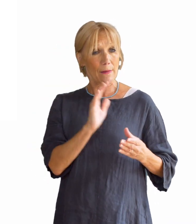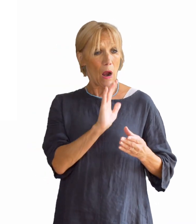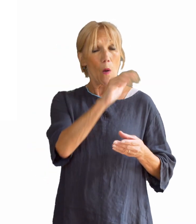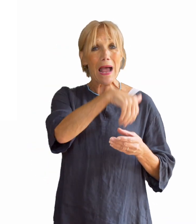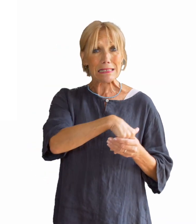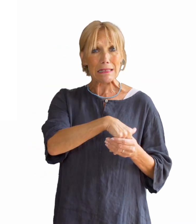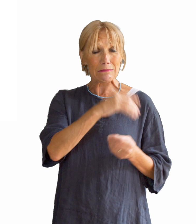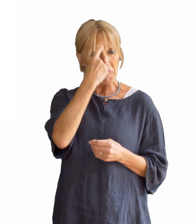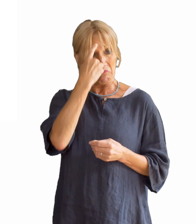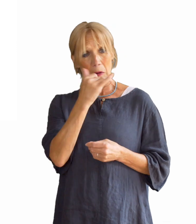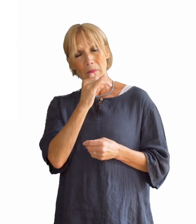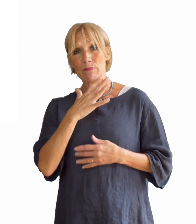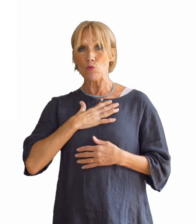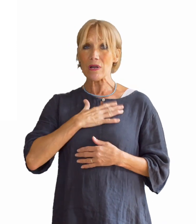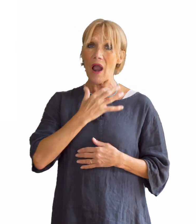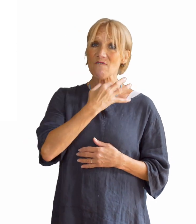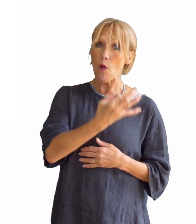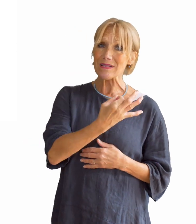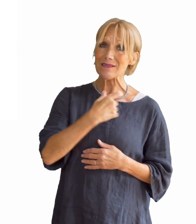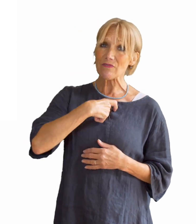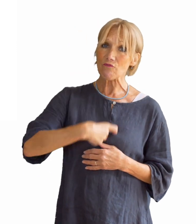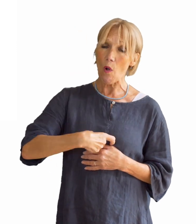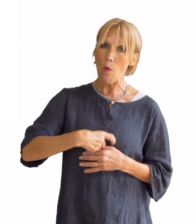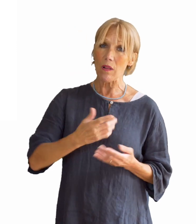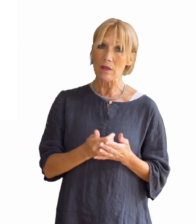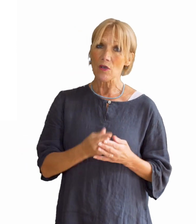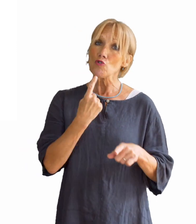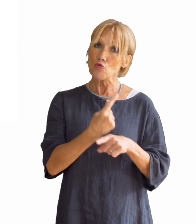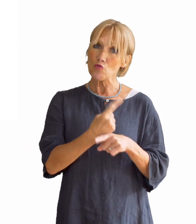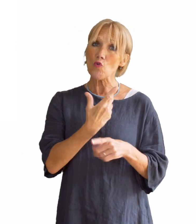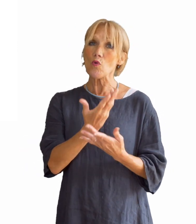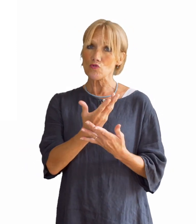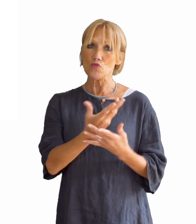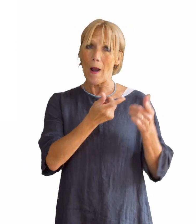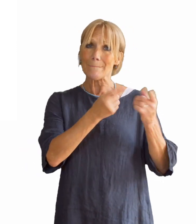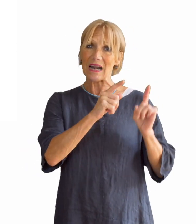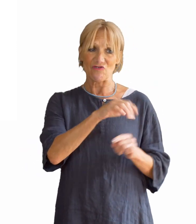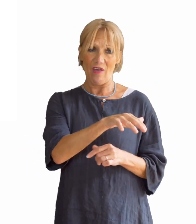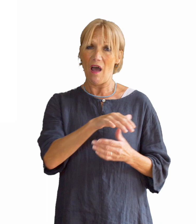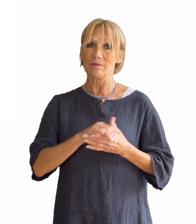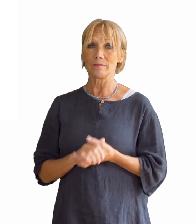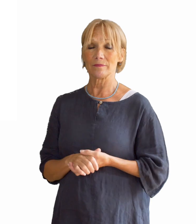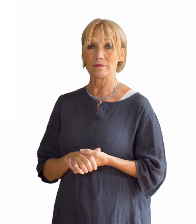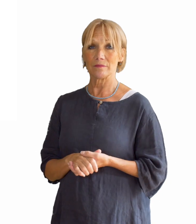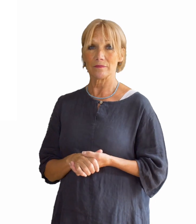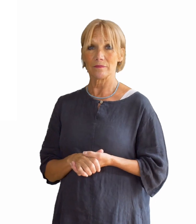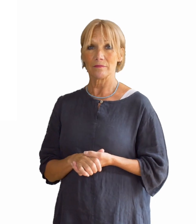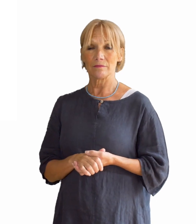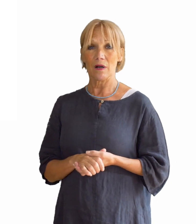whether you might like to take on a volunteering role. You can discuss this with the meeting centre manager.